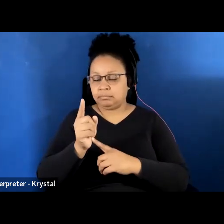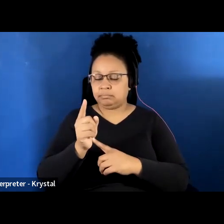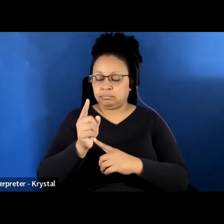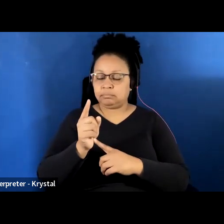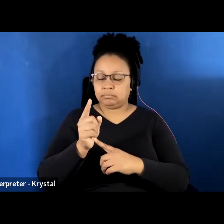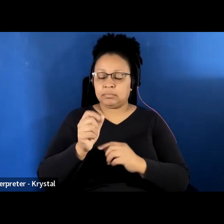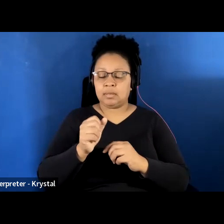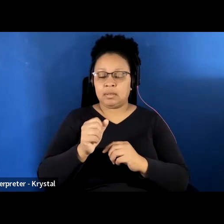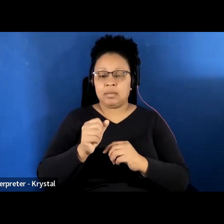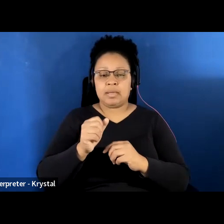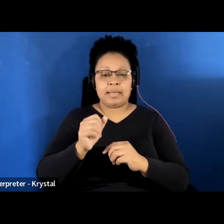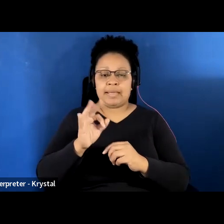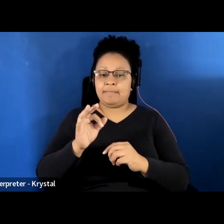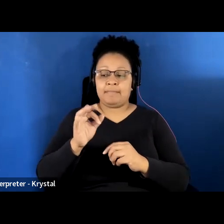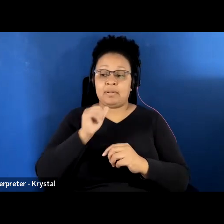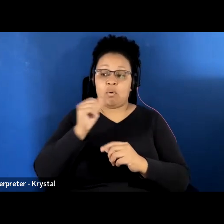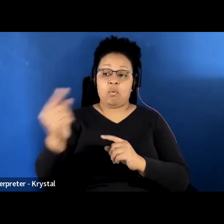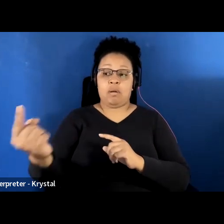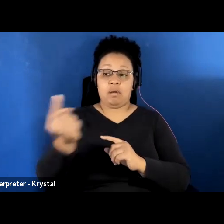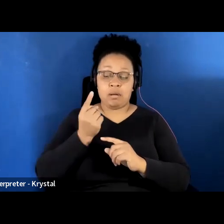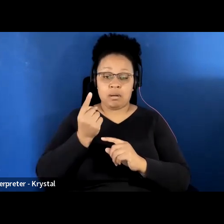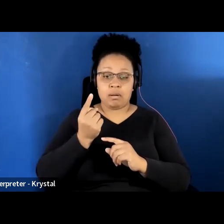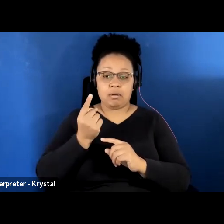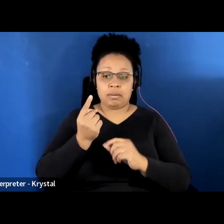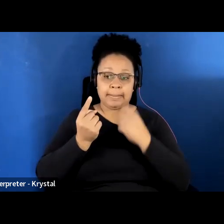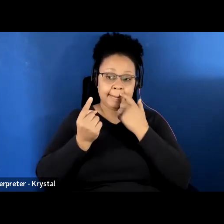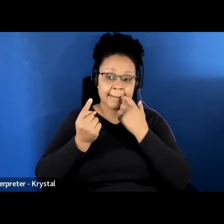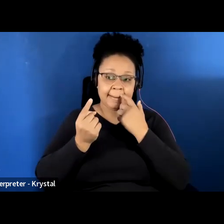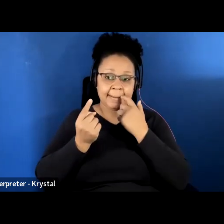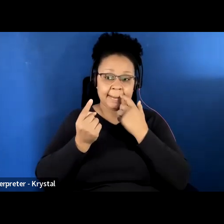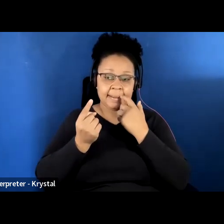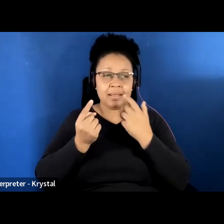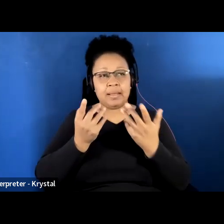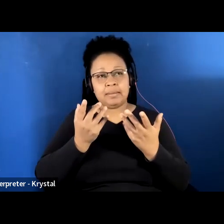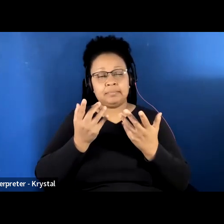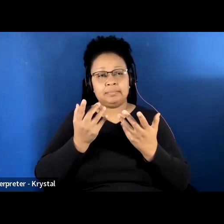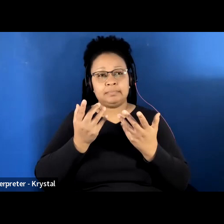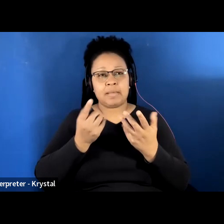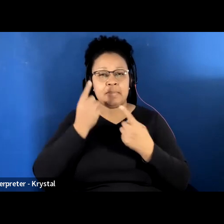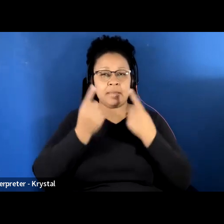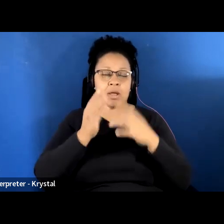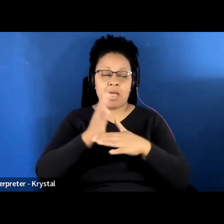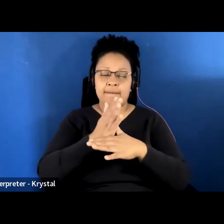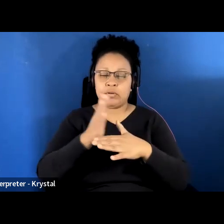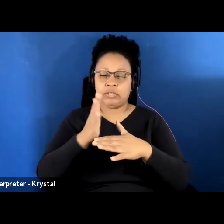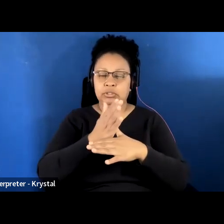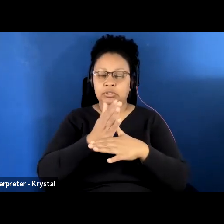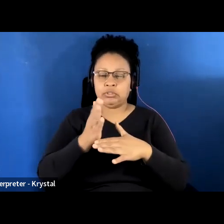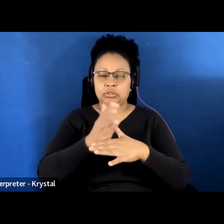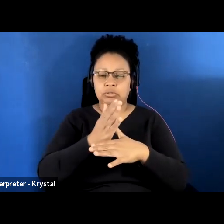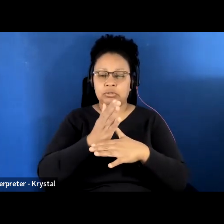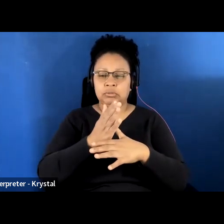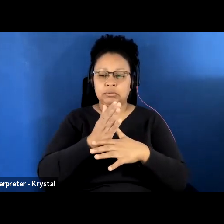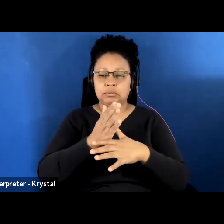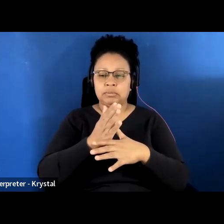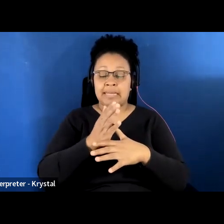don't, come to the door. There's like probably on average, if